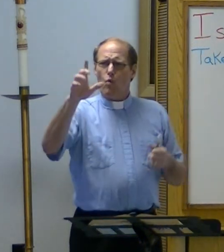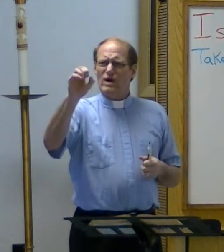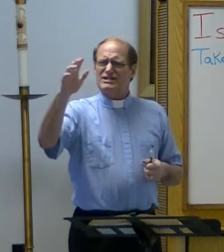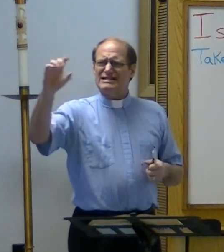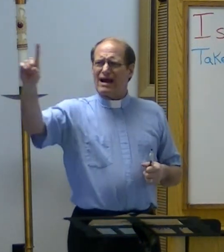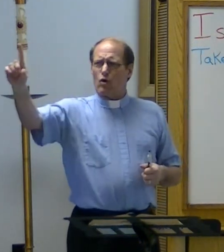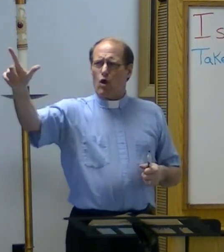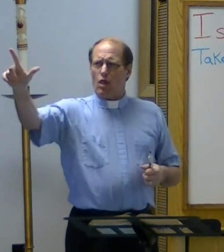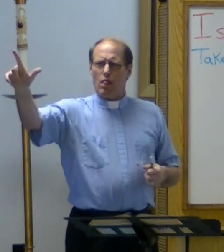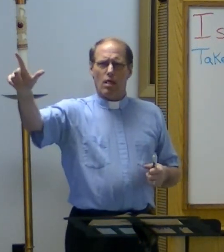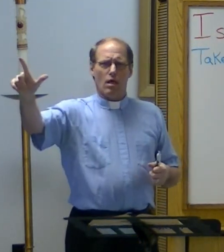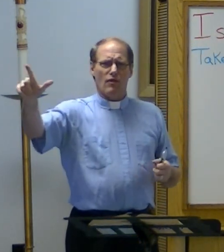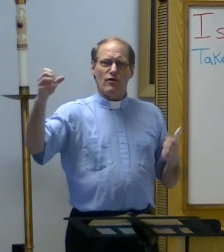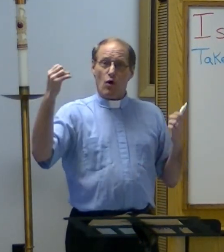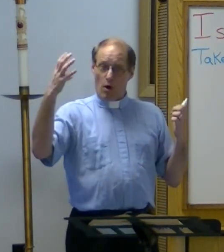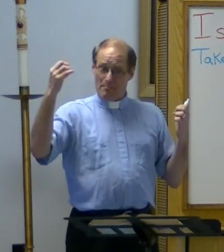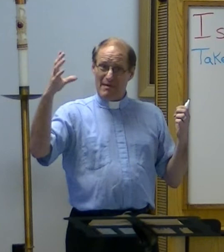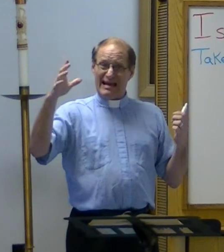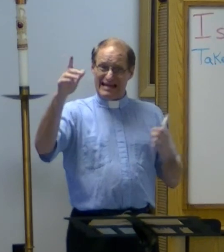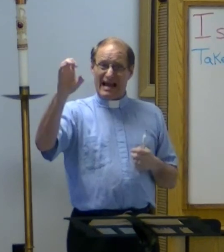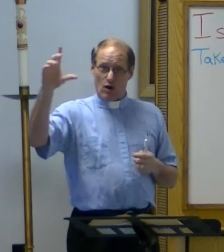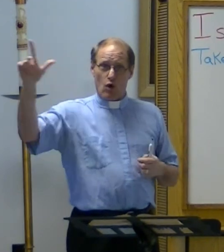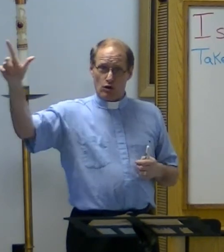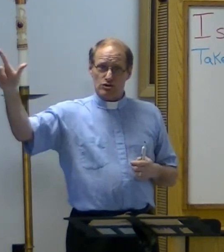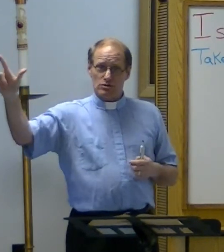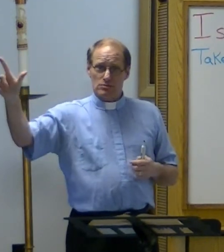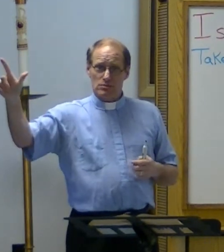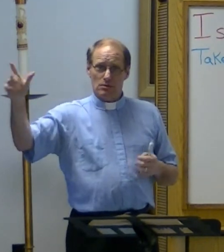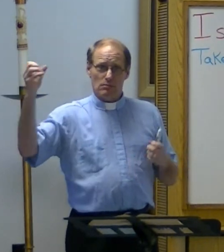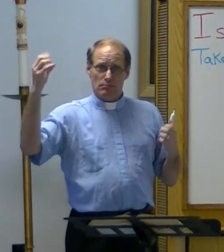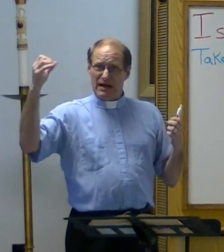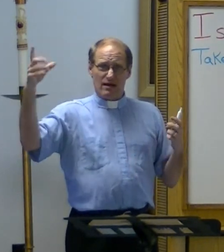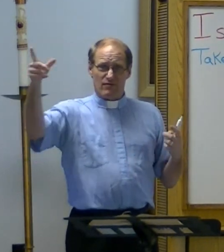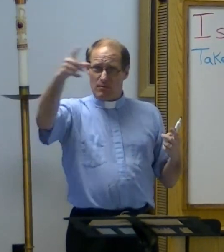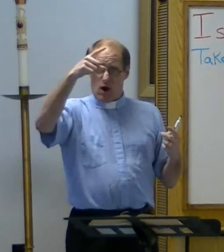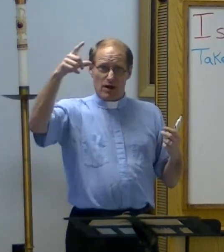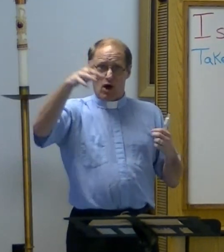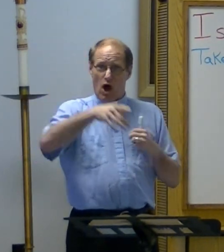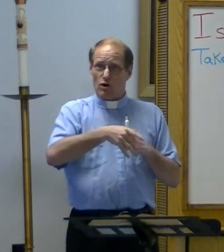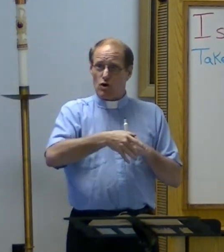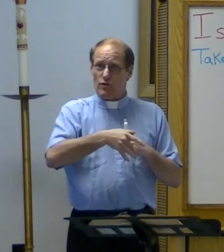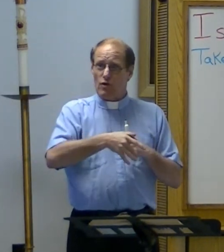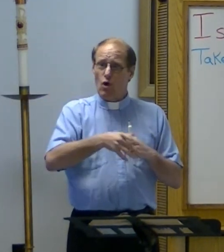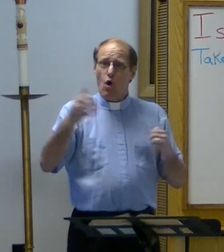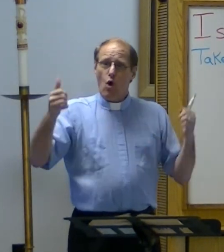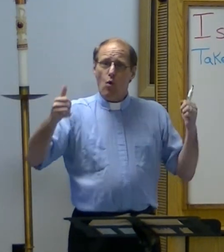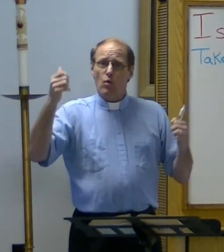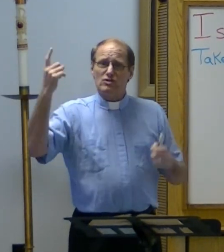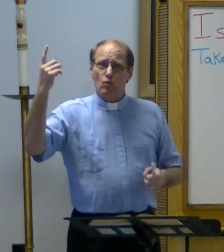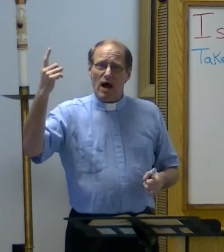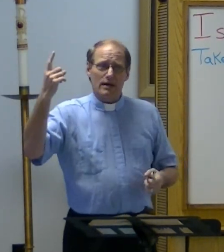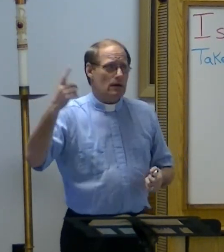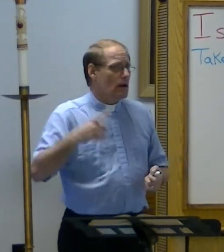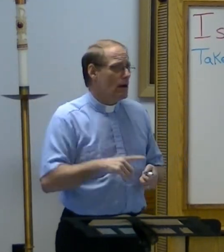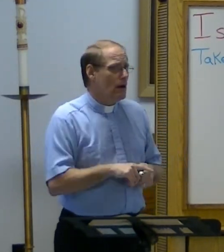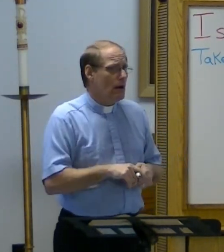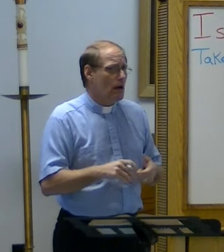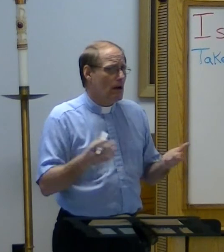Which Daryl? There are many Daryls. Many of them on earth. Which one?